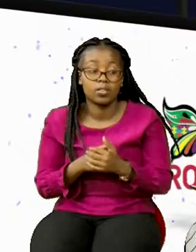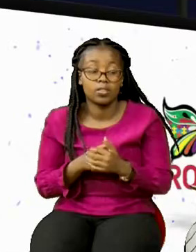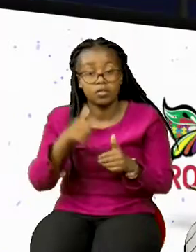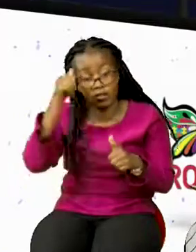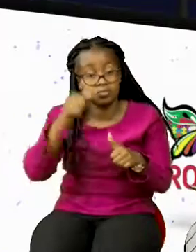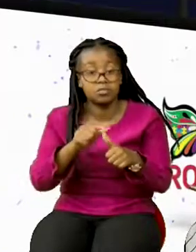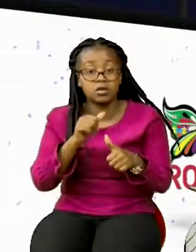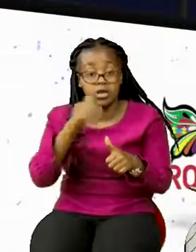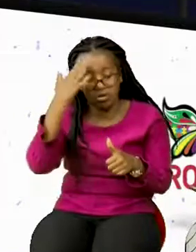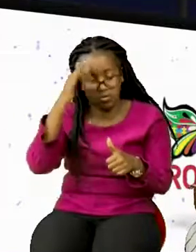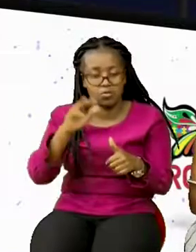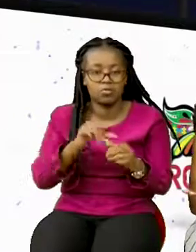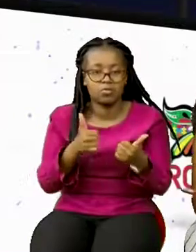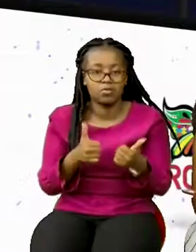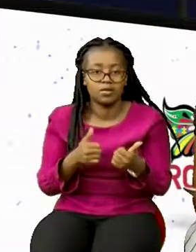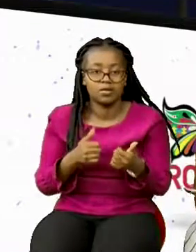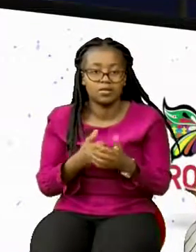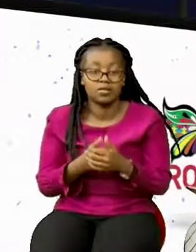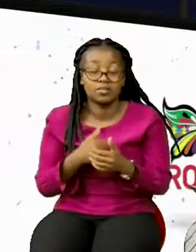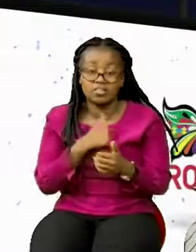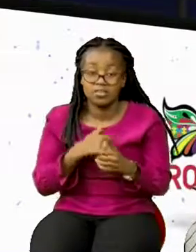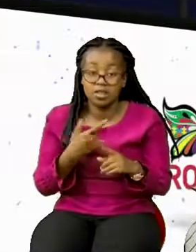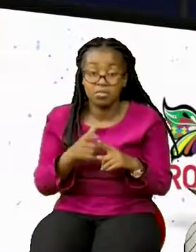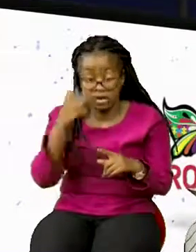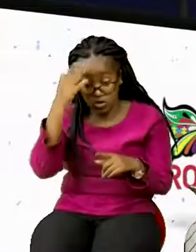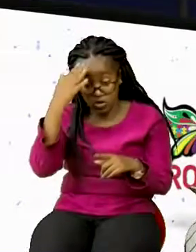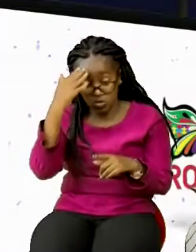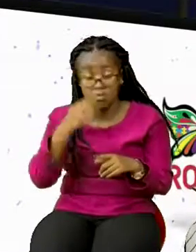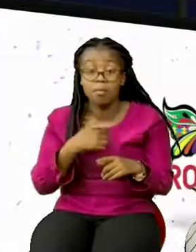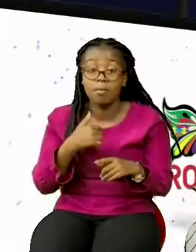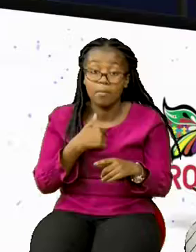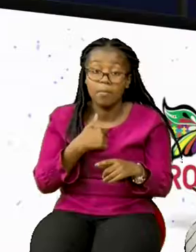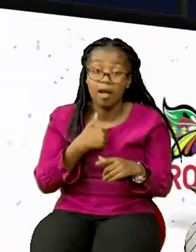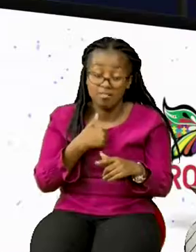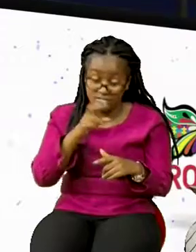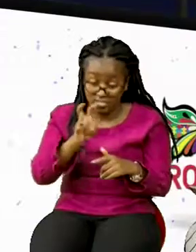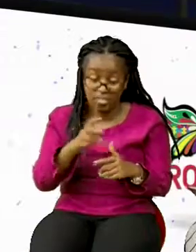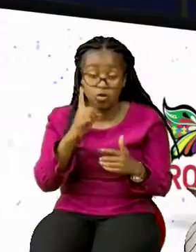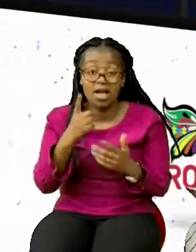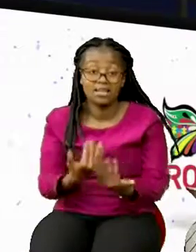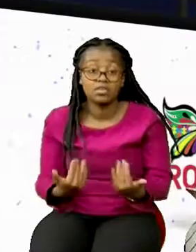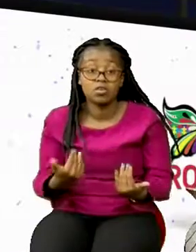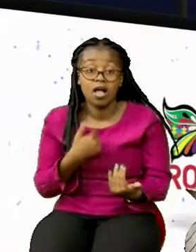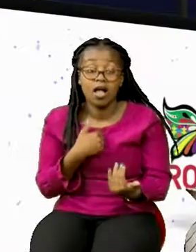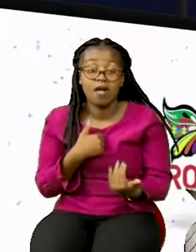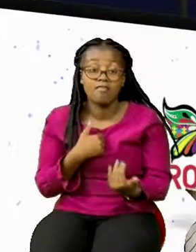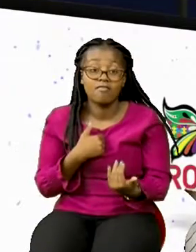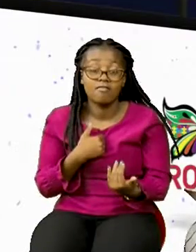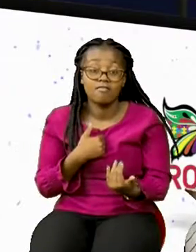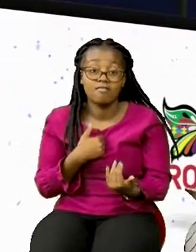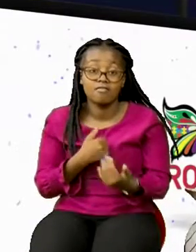remember, I'm not an expert, so bear with me, but it's something that I know I have seen once, where a child will have